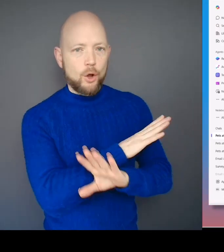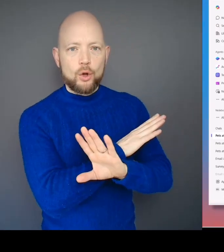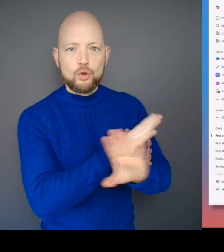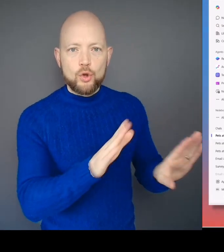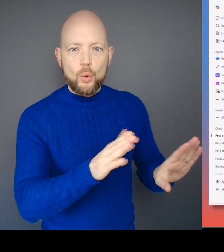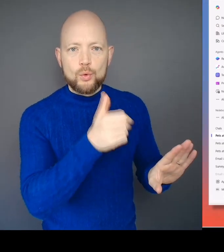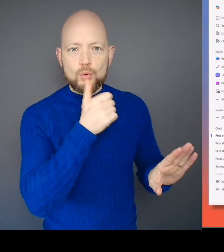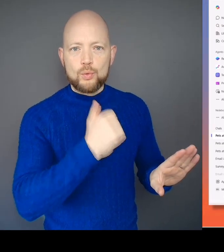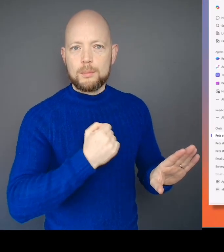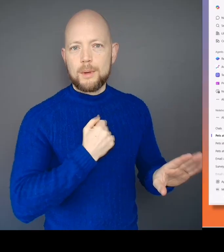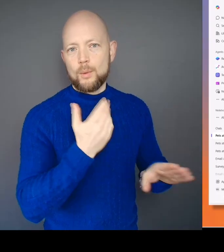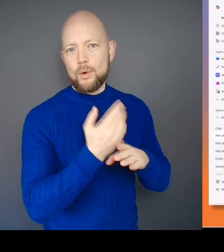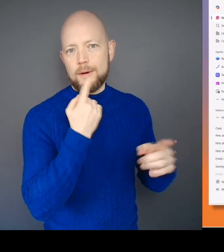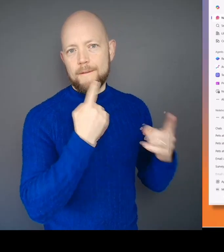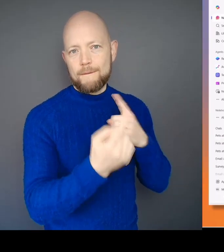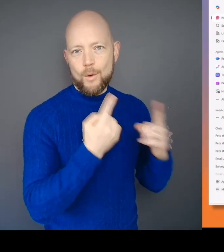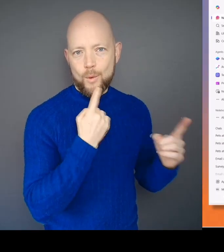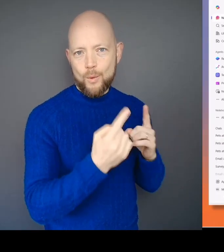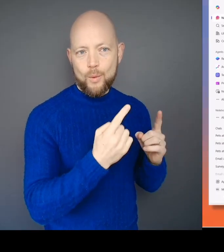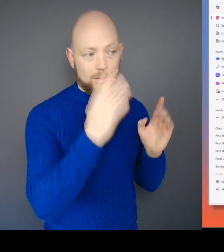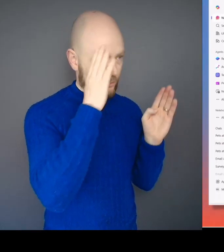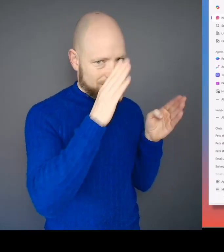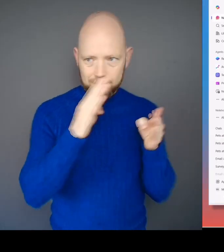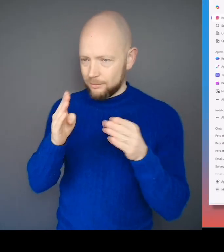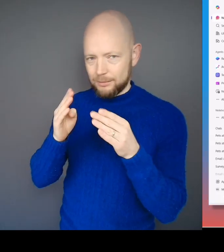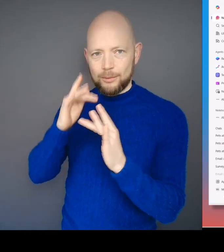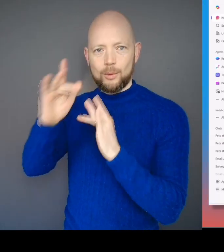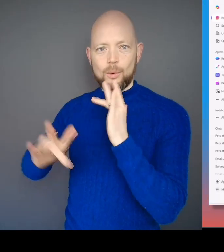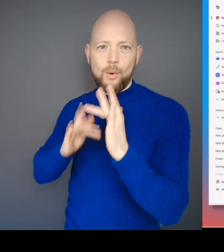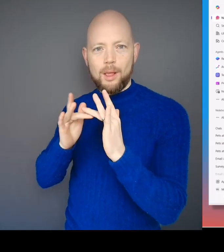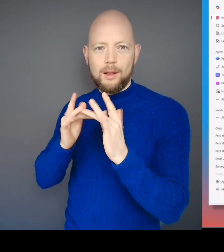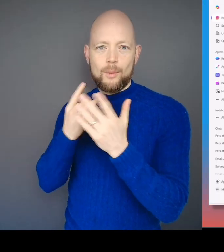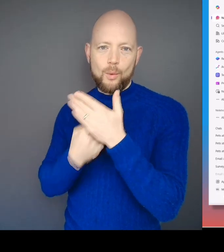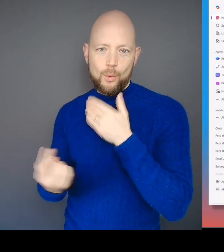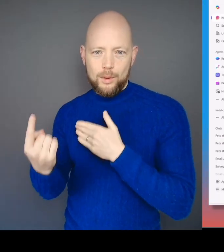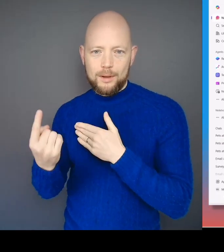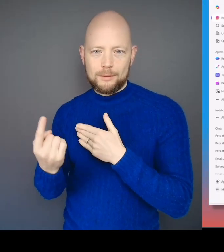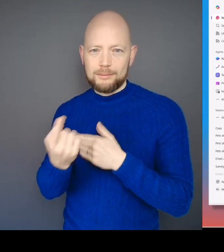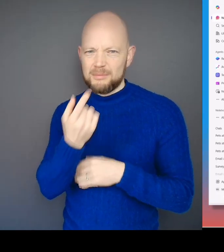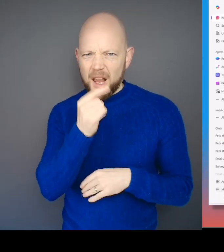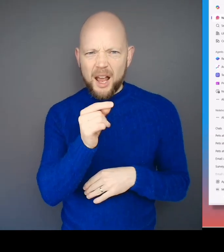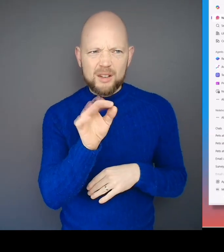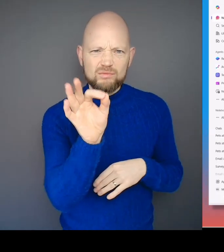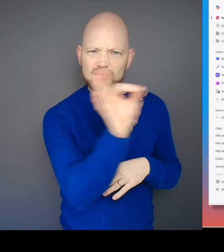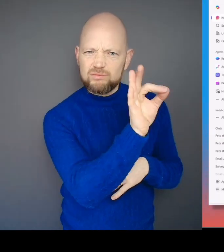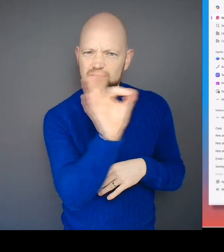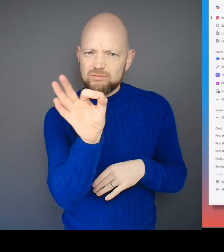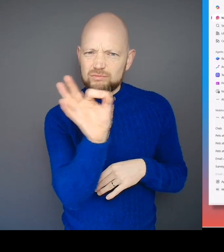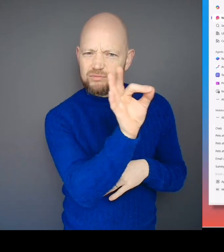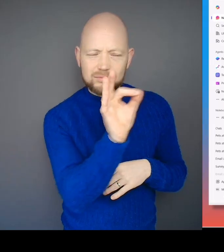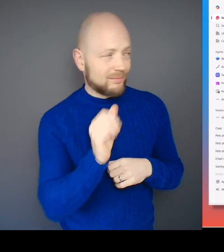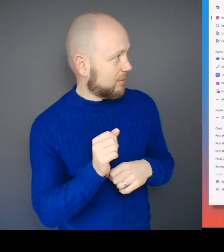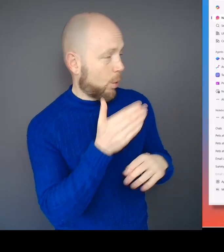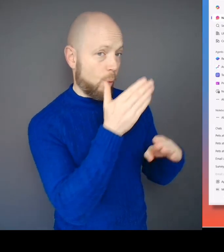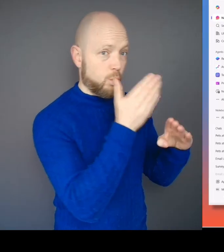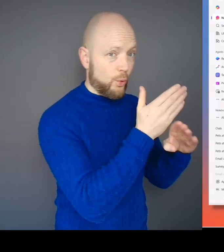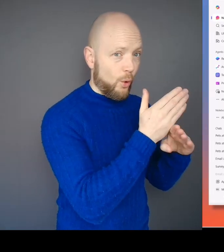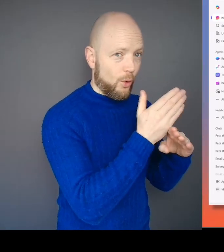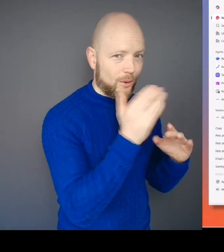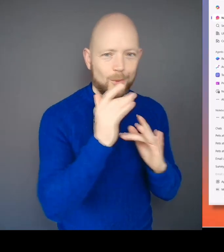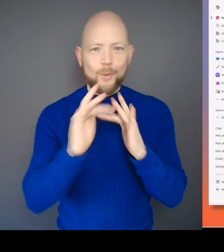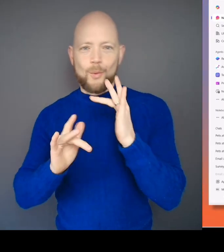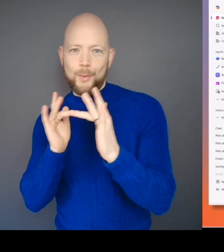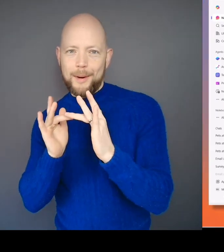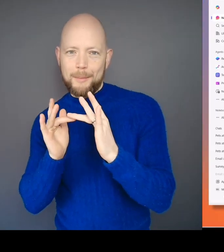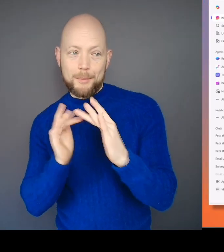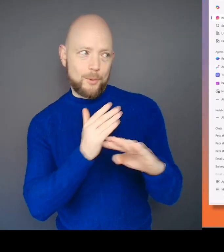two experiences where the high value of this license, the majority of the time, you're going to be in that work tab because it's bringing all of that work